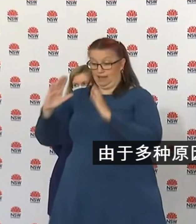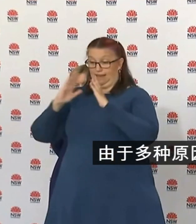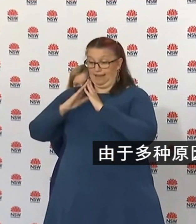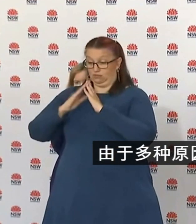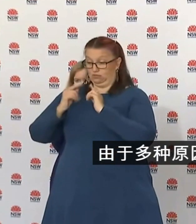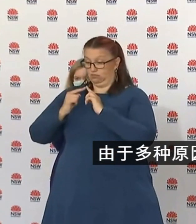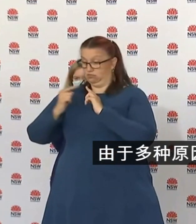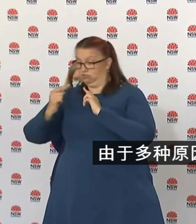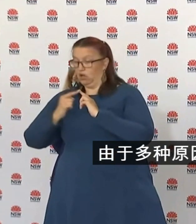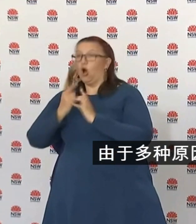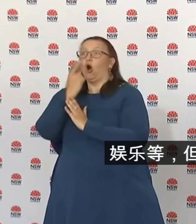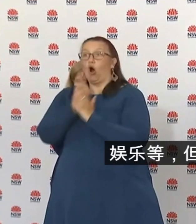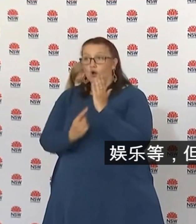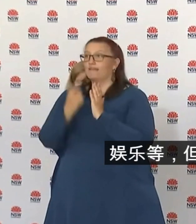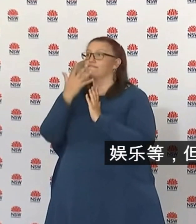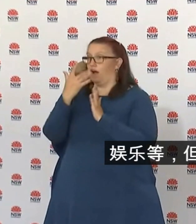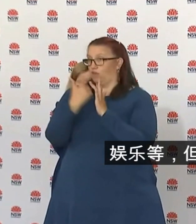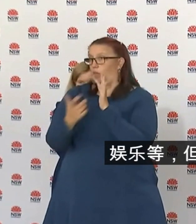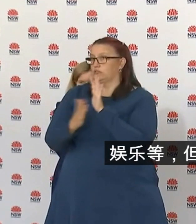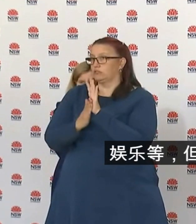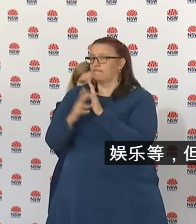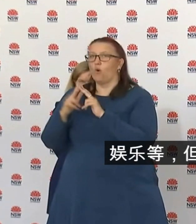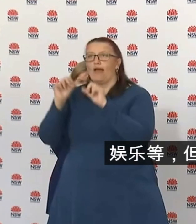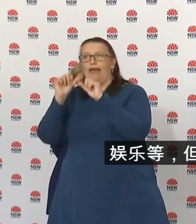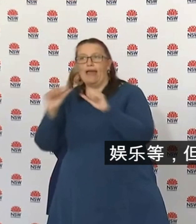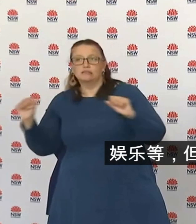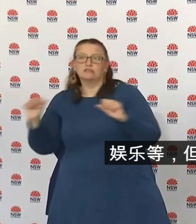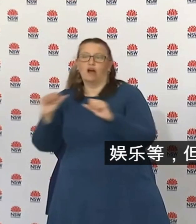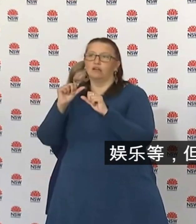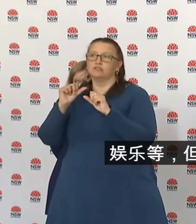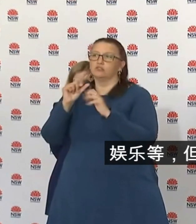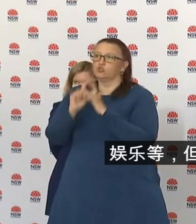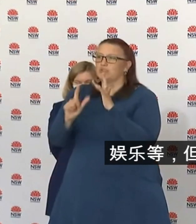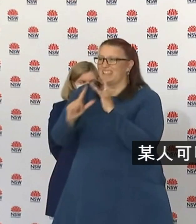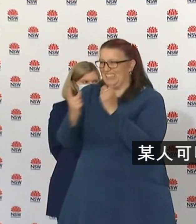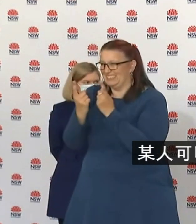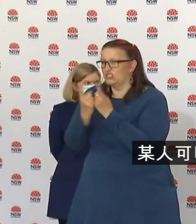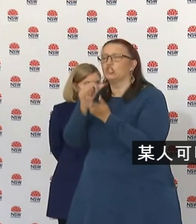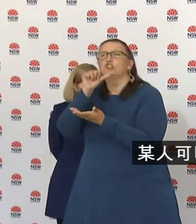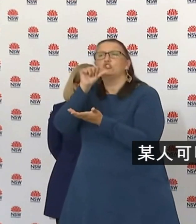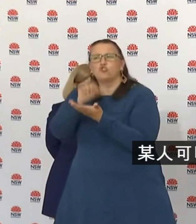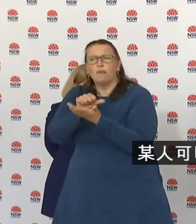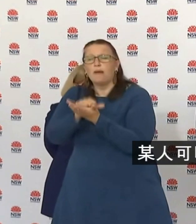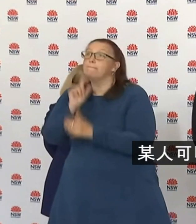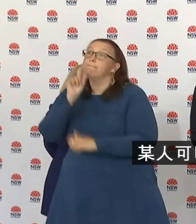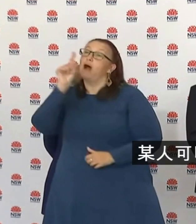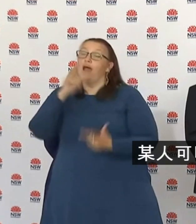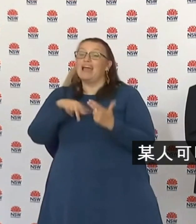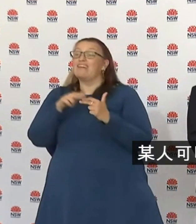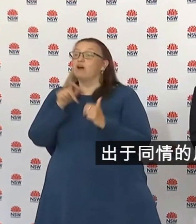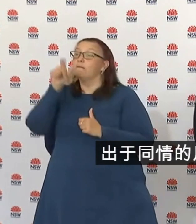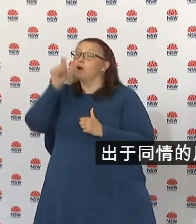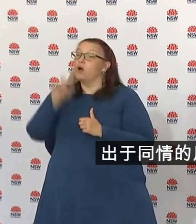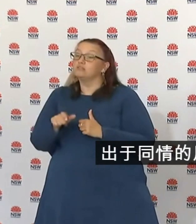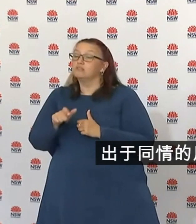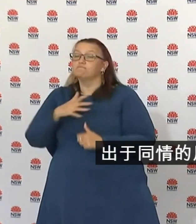for a number of reasons, exercise, recreation, etc. But what about for compassionate reasons? Someone can have someone